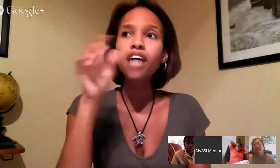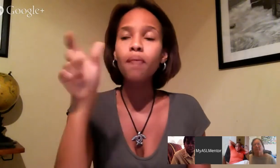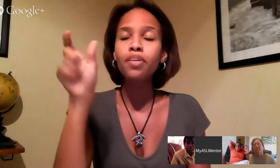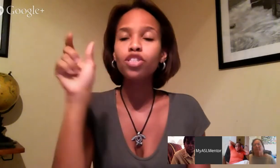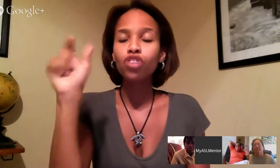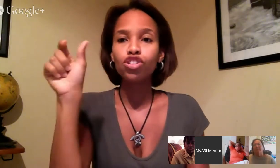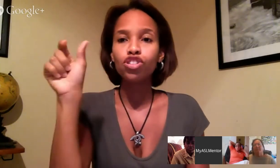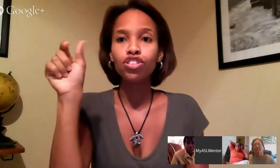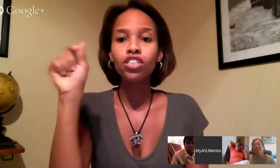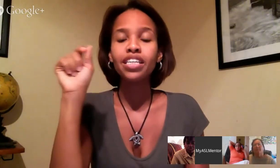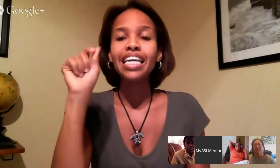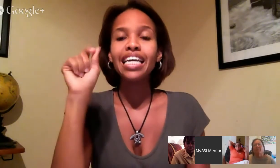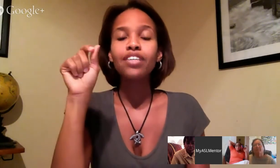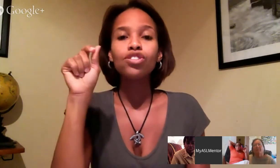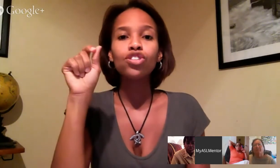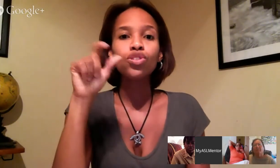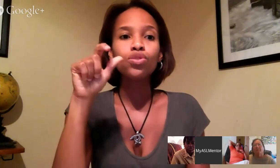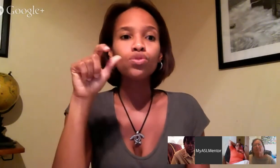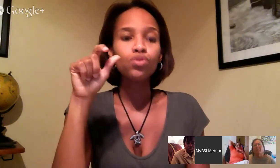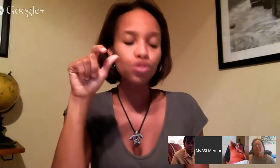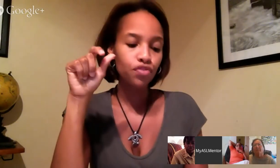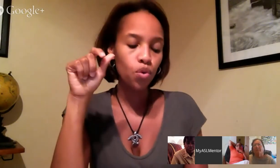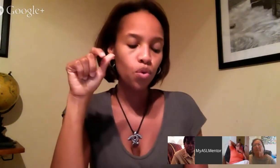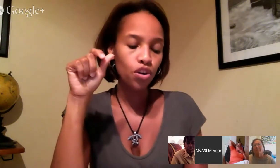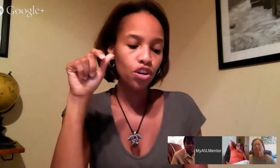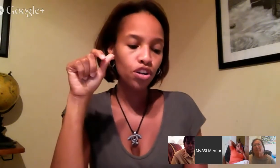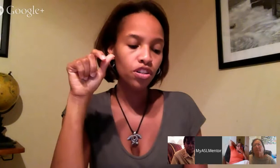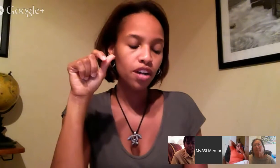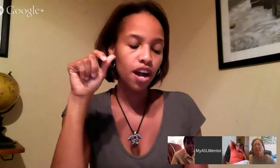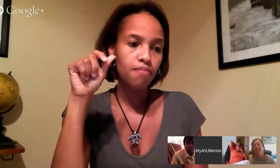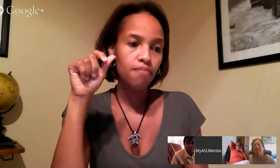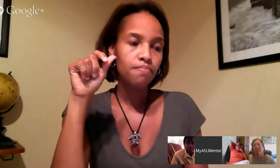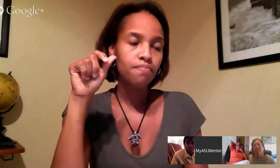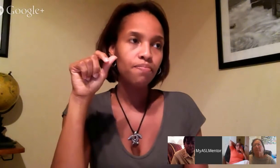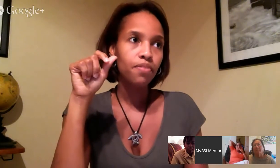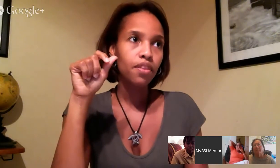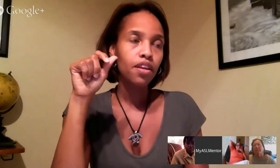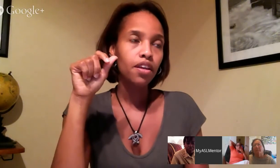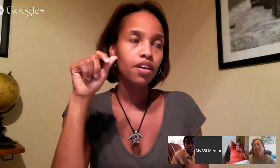topic comment structure is used for